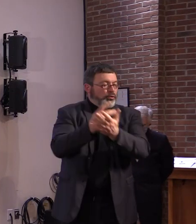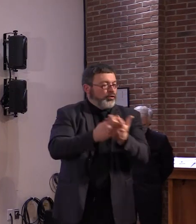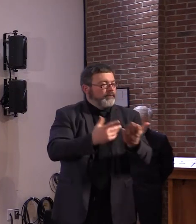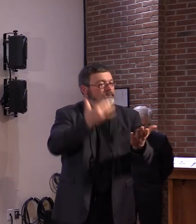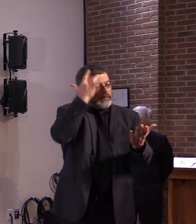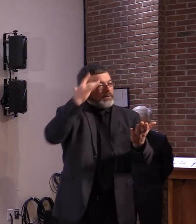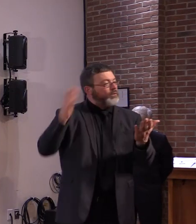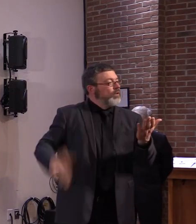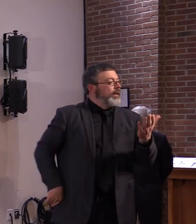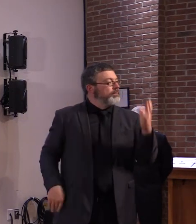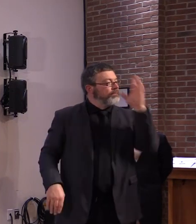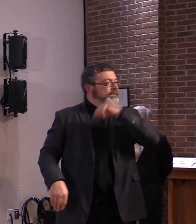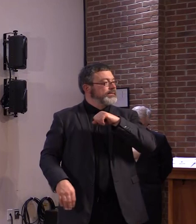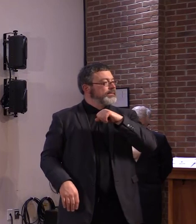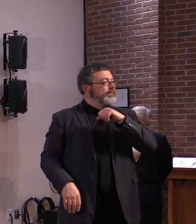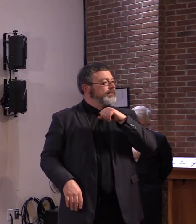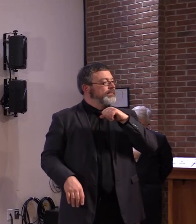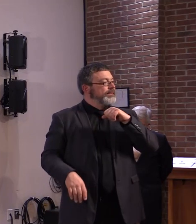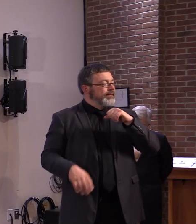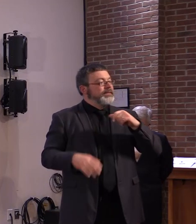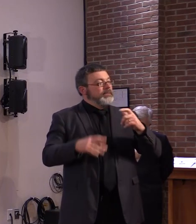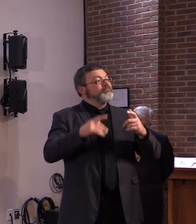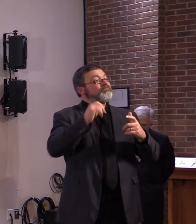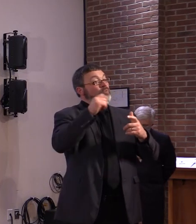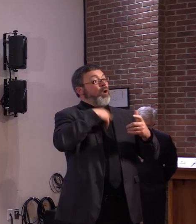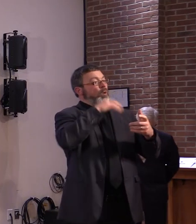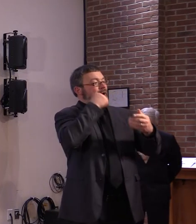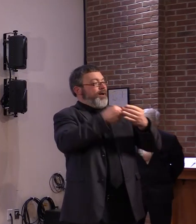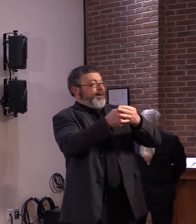or if somebody has come through the appeals process